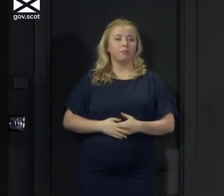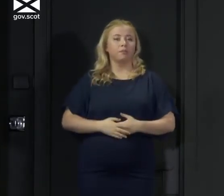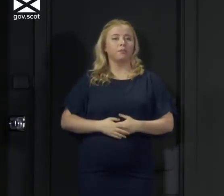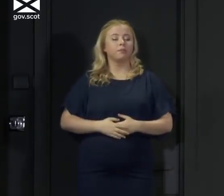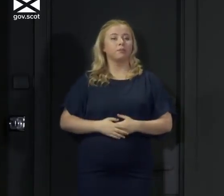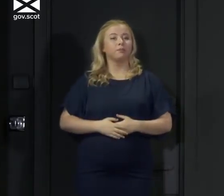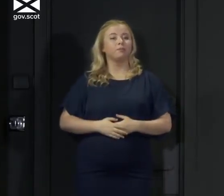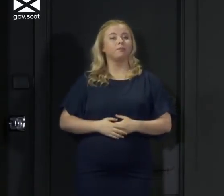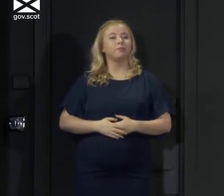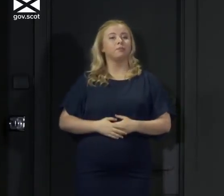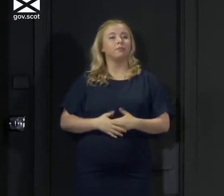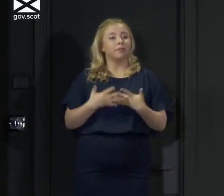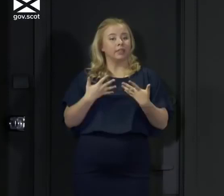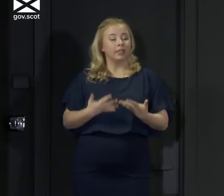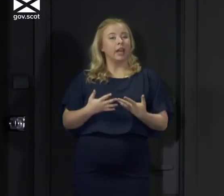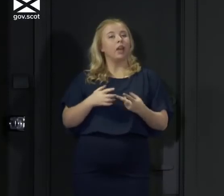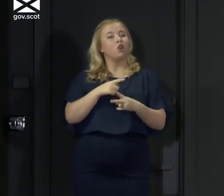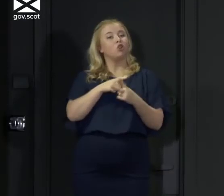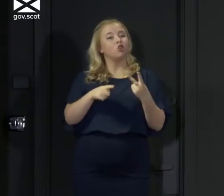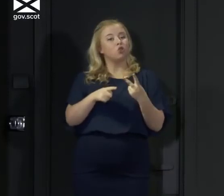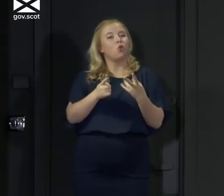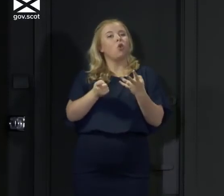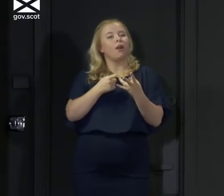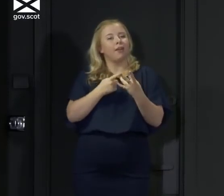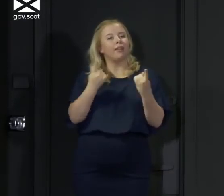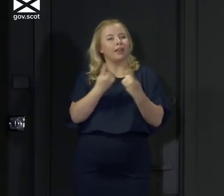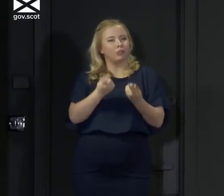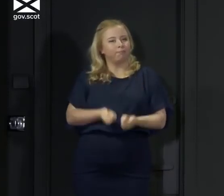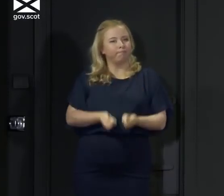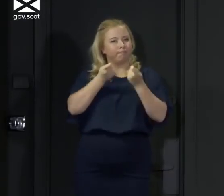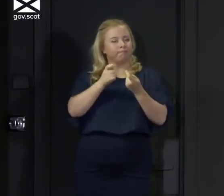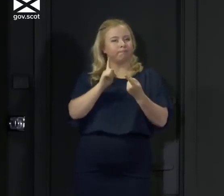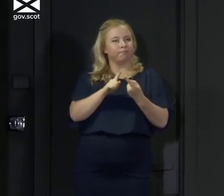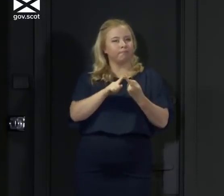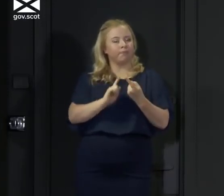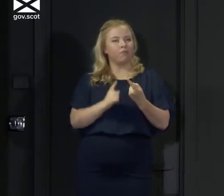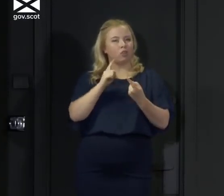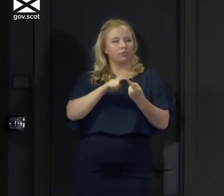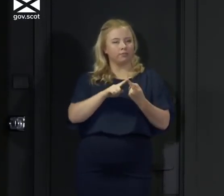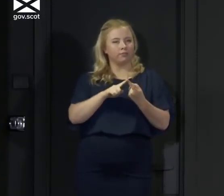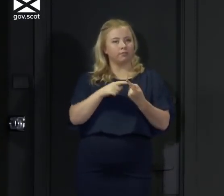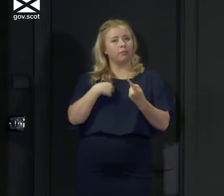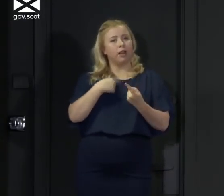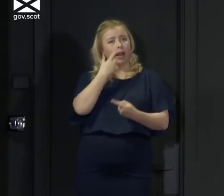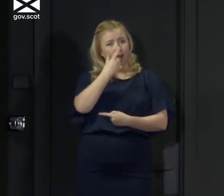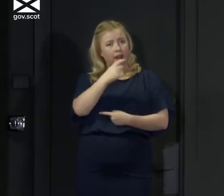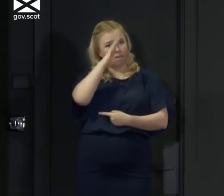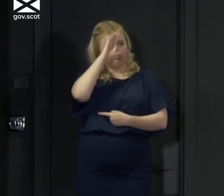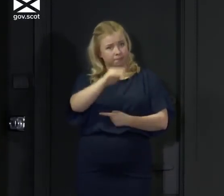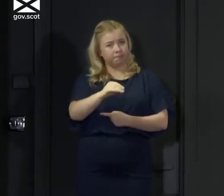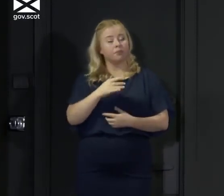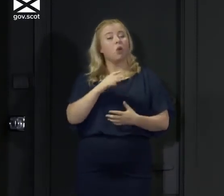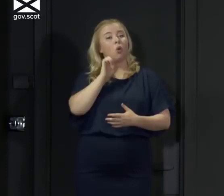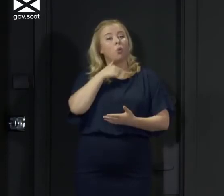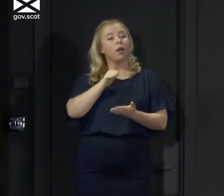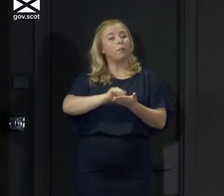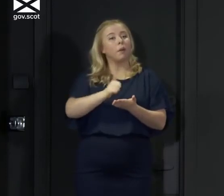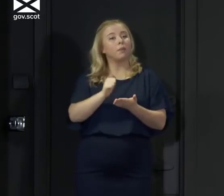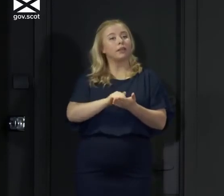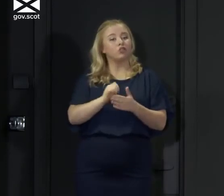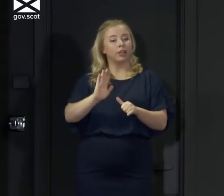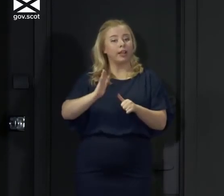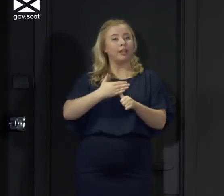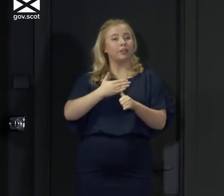Now, I want to highlight briefly 2 further issues today. Firstly, I can confirm that we will publish initial